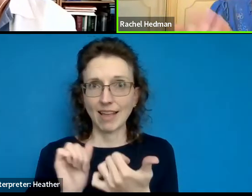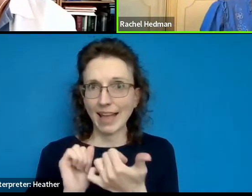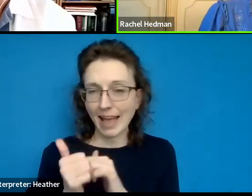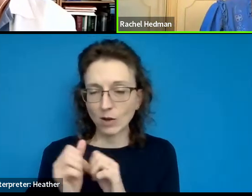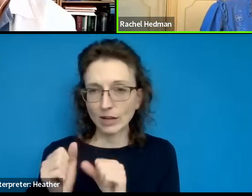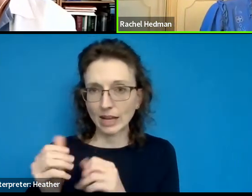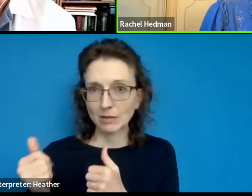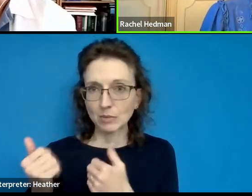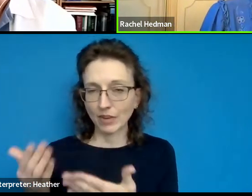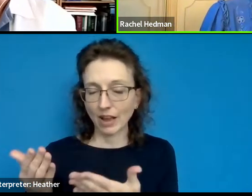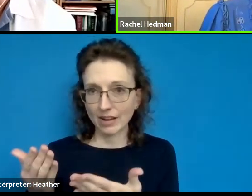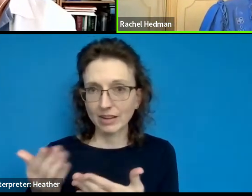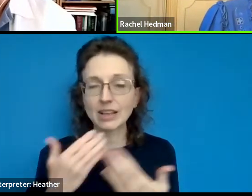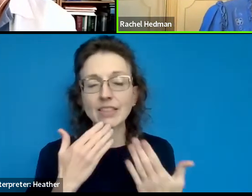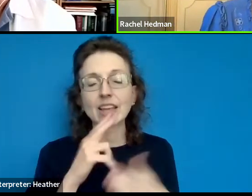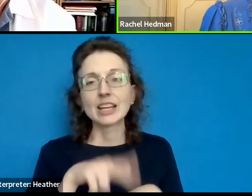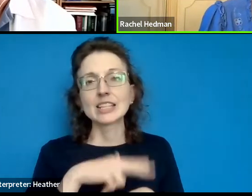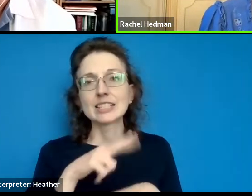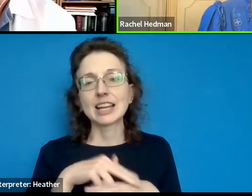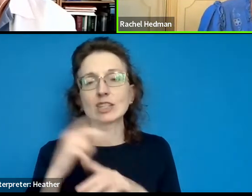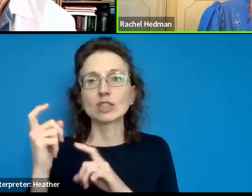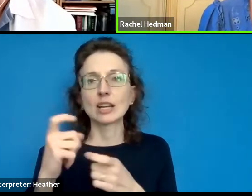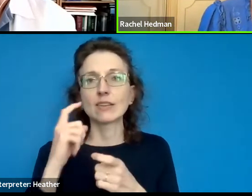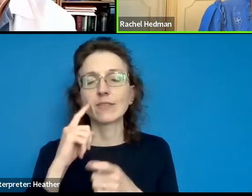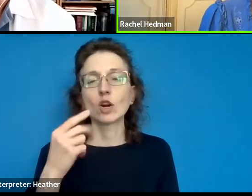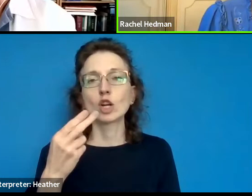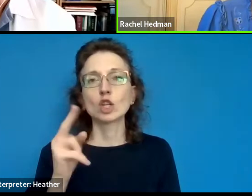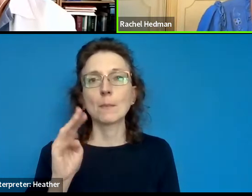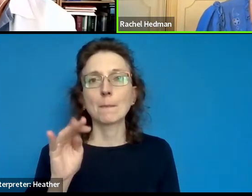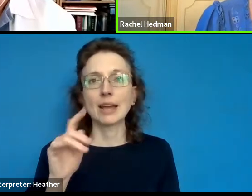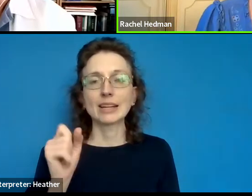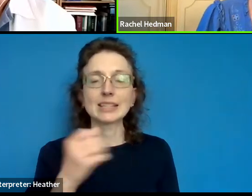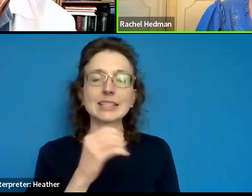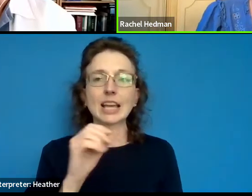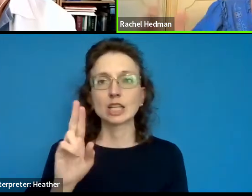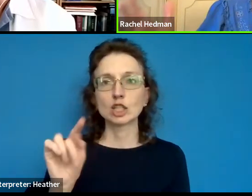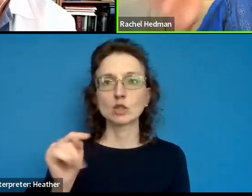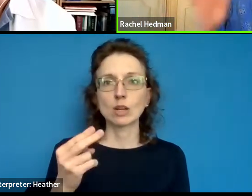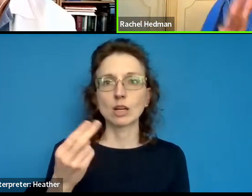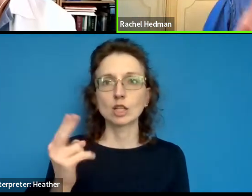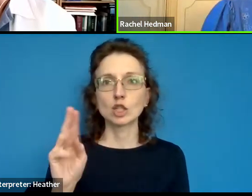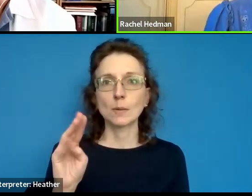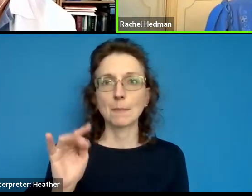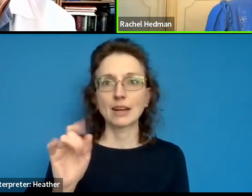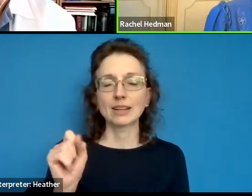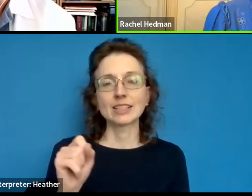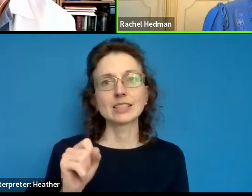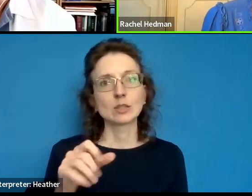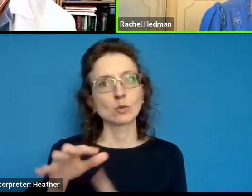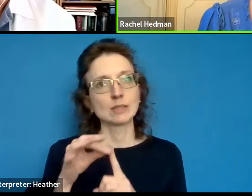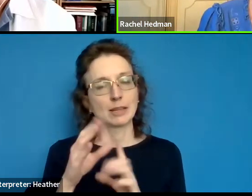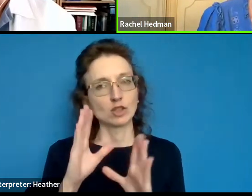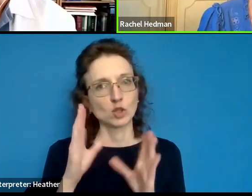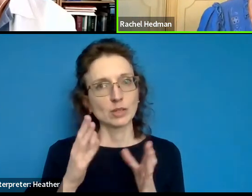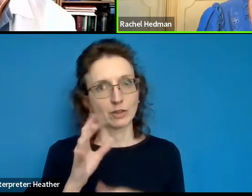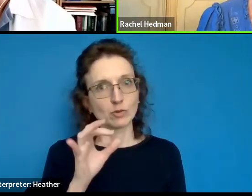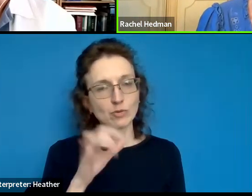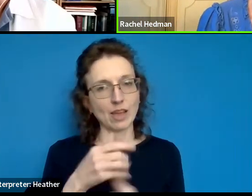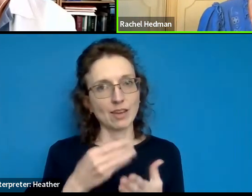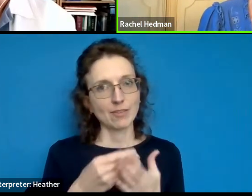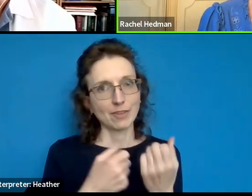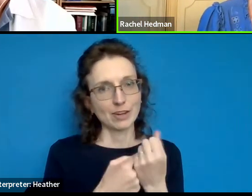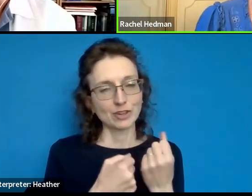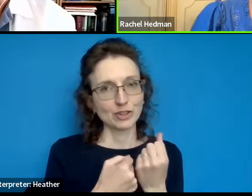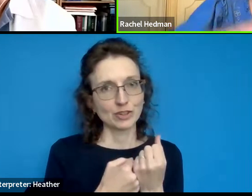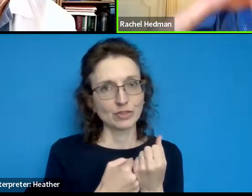that, that's thanks to the National Endowment for Humanities and Utah Humanities. So a special attention to that. But also